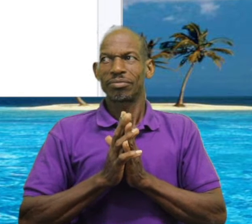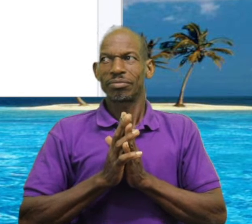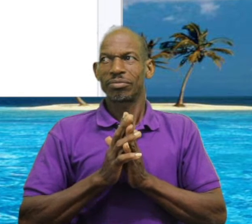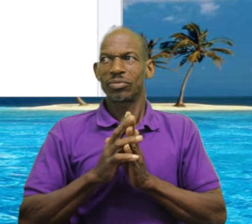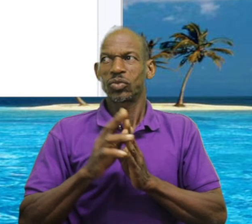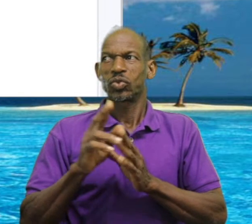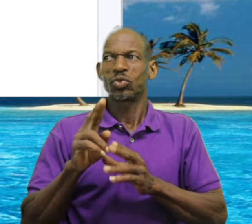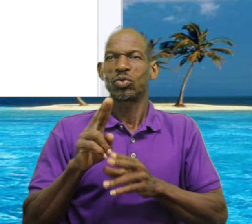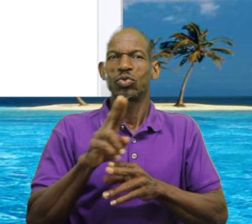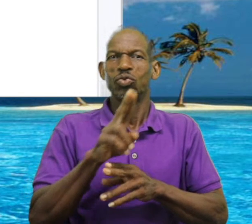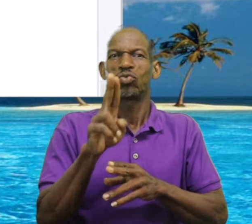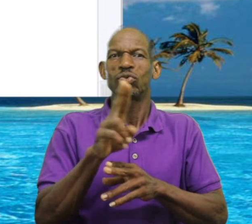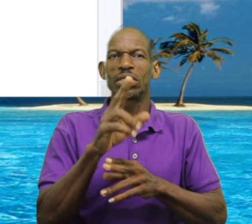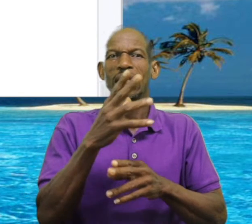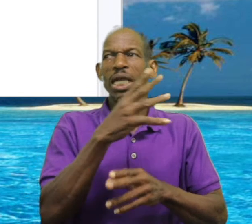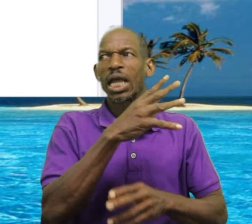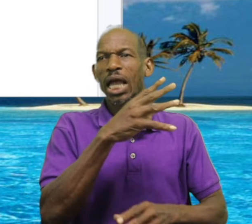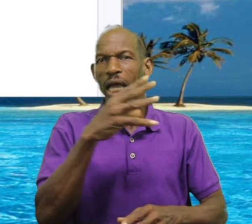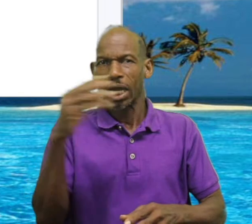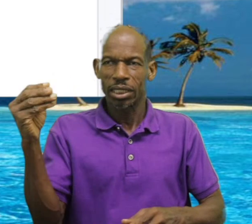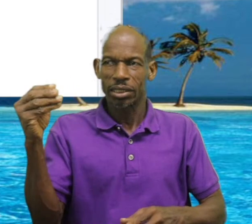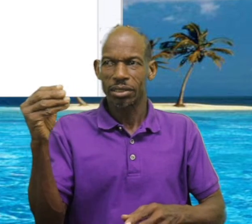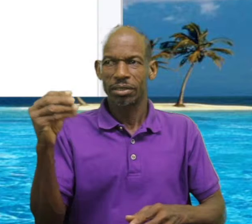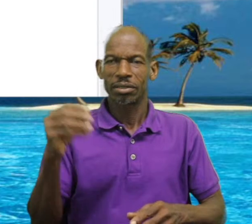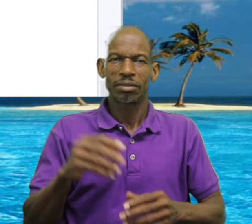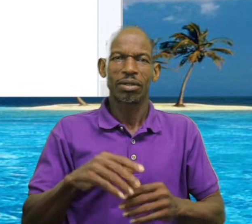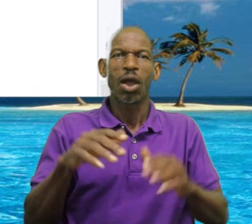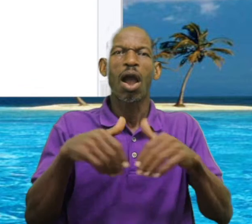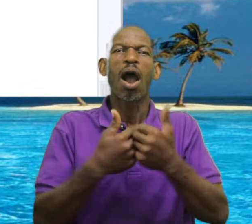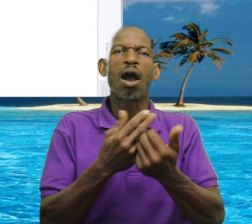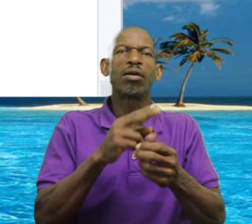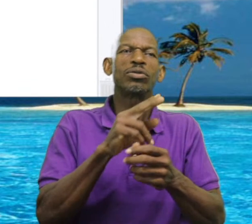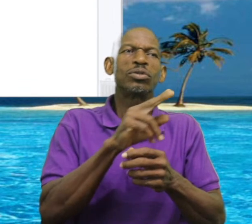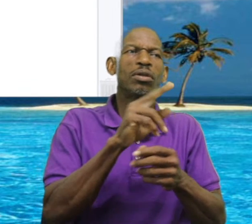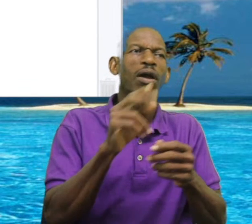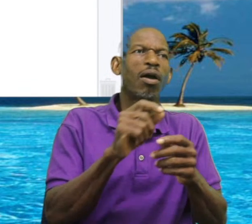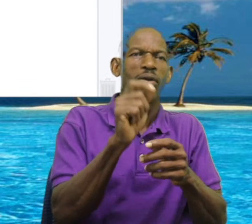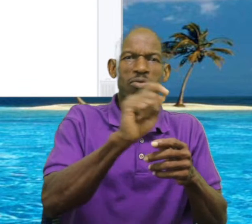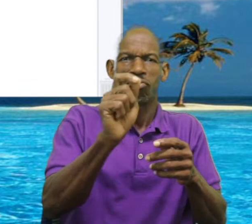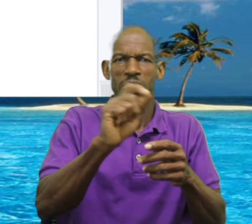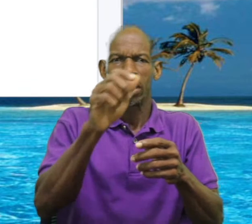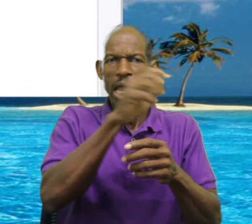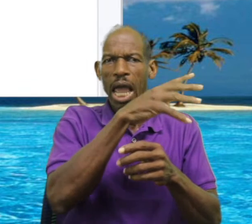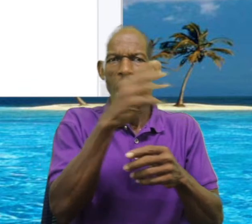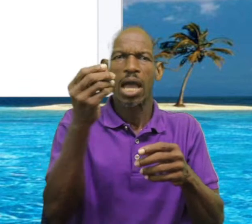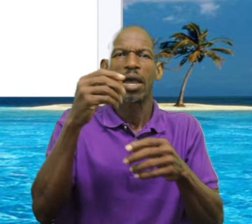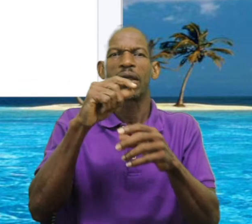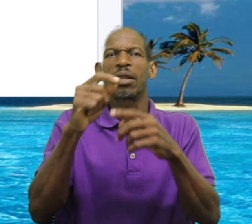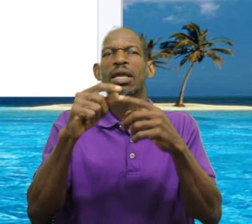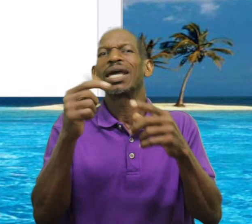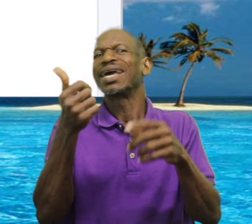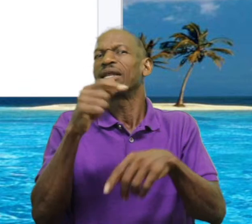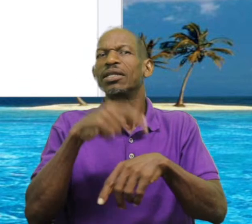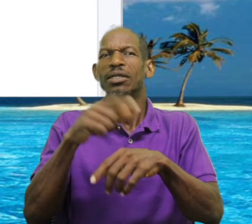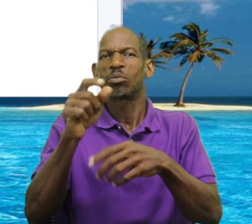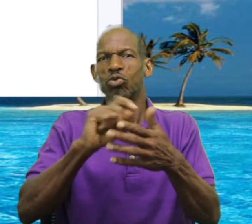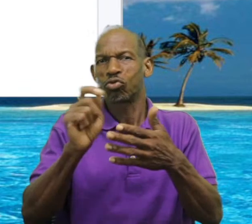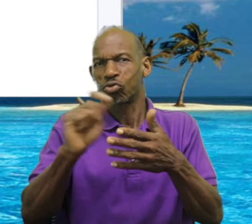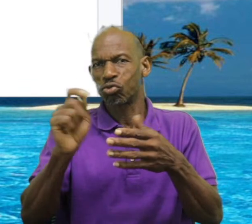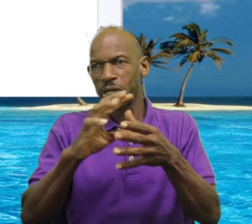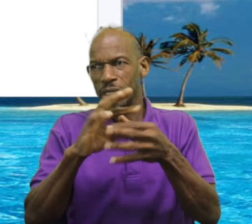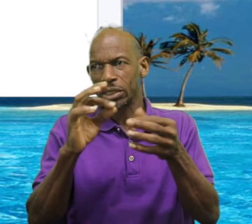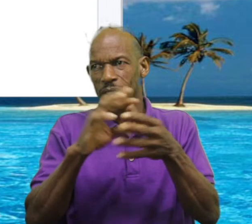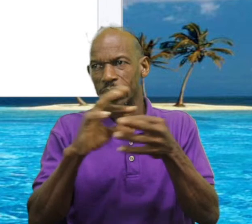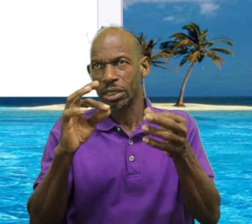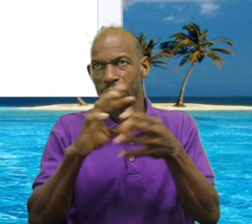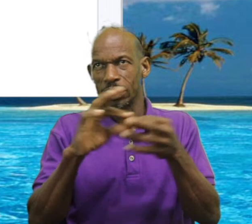and, A-N-D, and as we are teaching deaf persons, this word is not a word